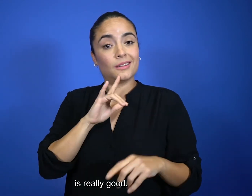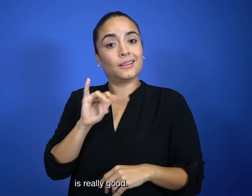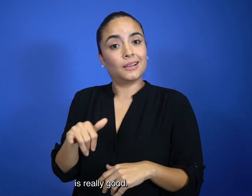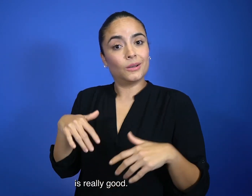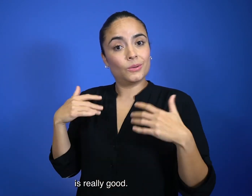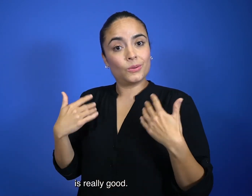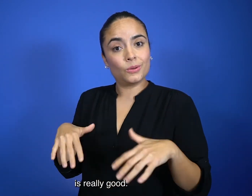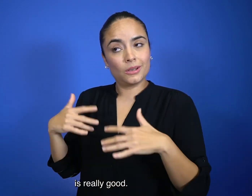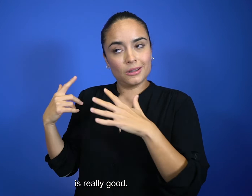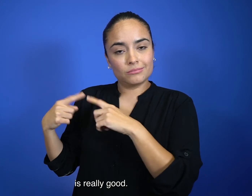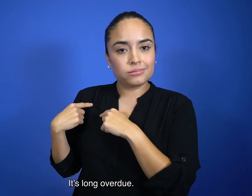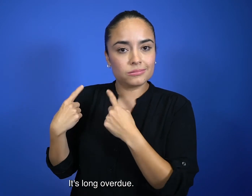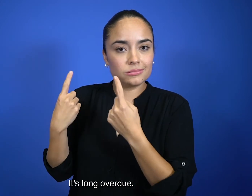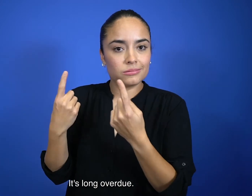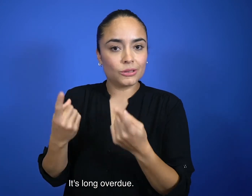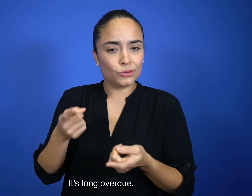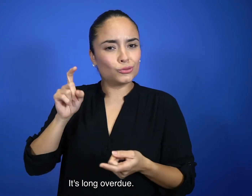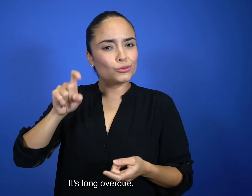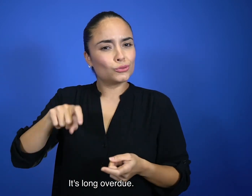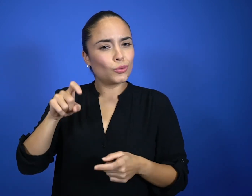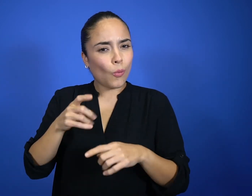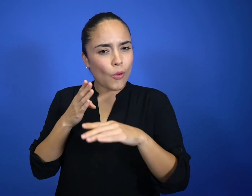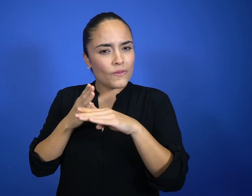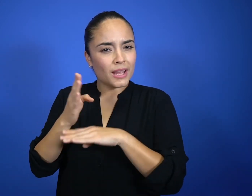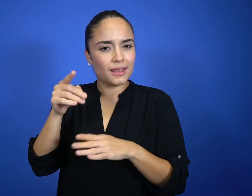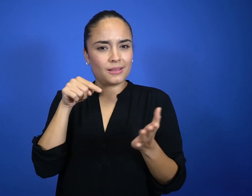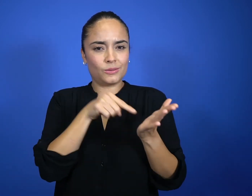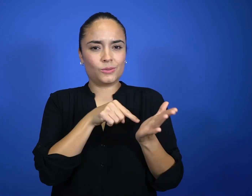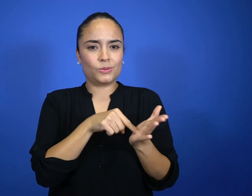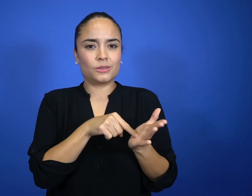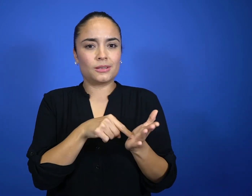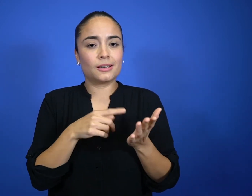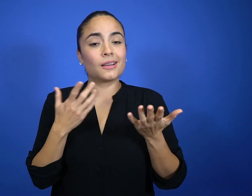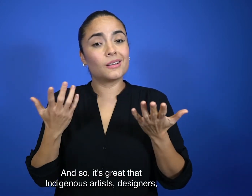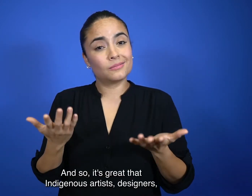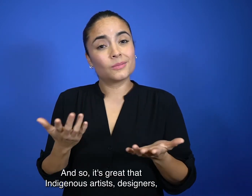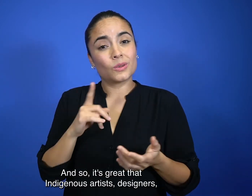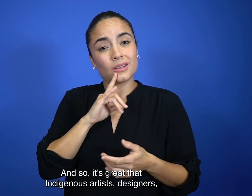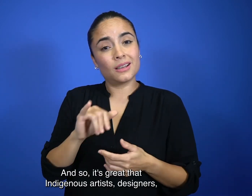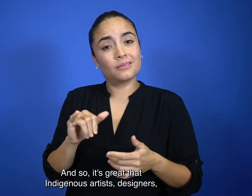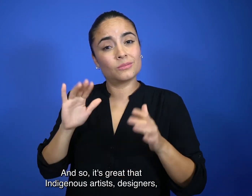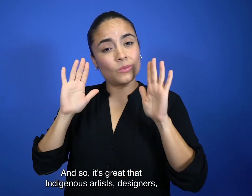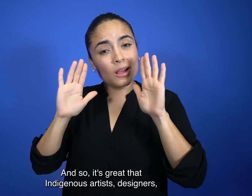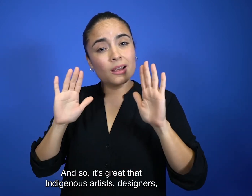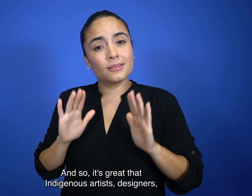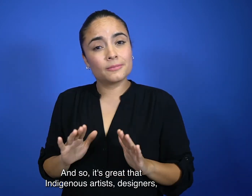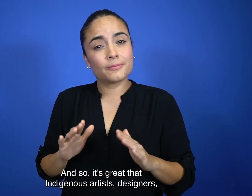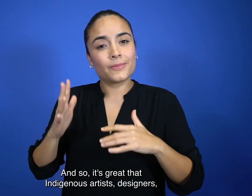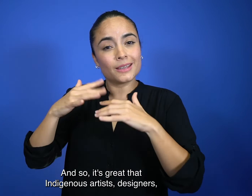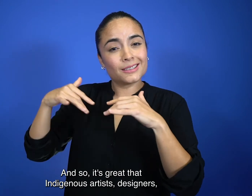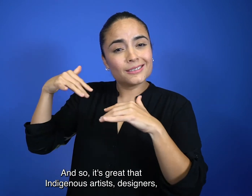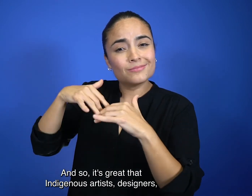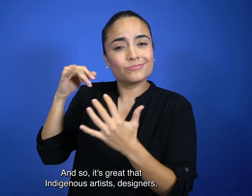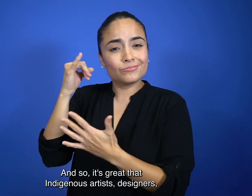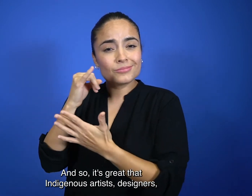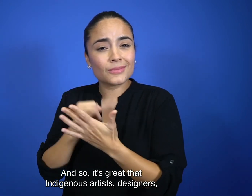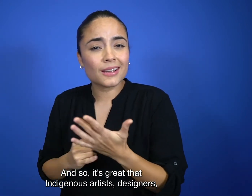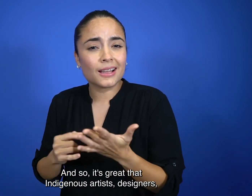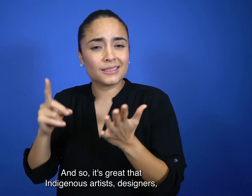good. It's long overdue, and so it's great that Indigenous